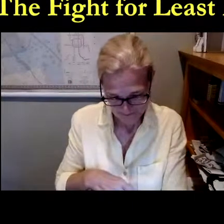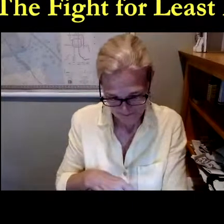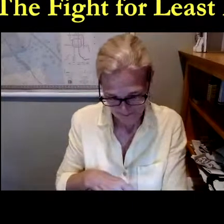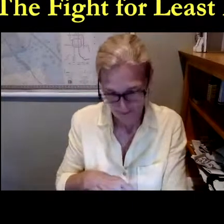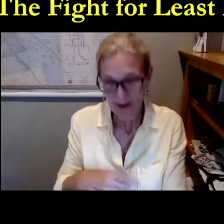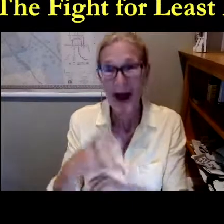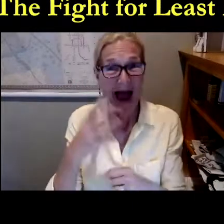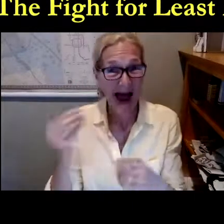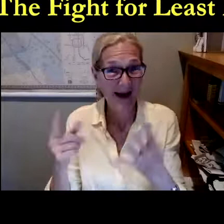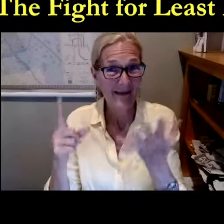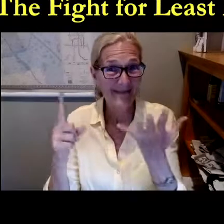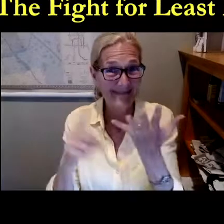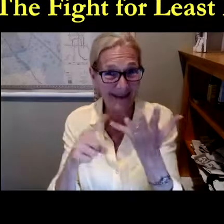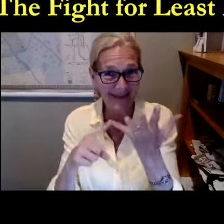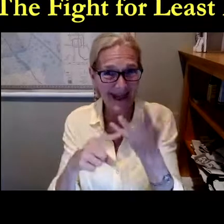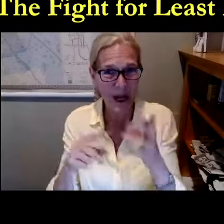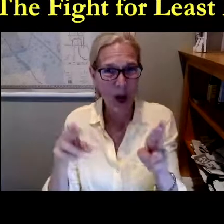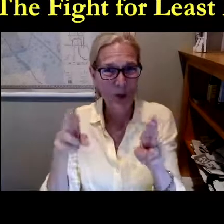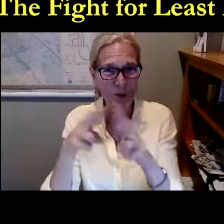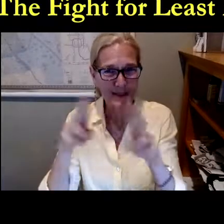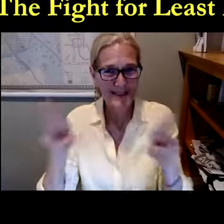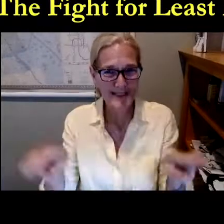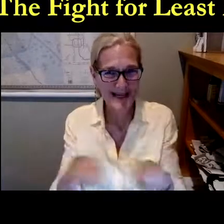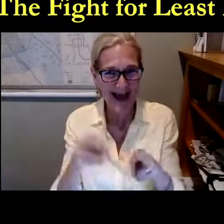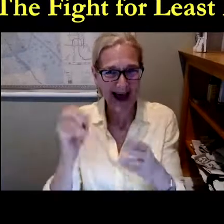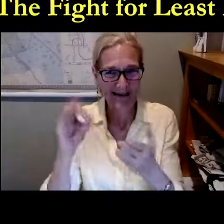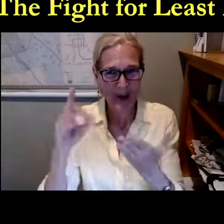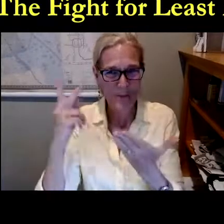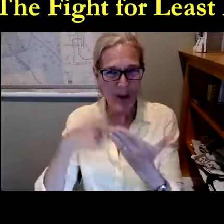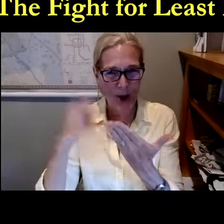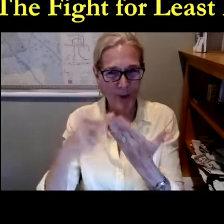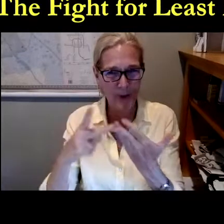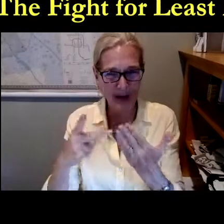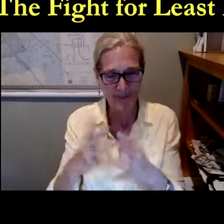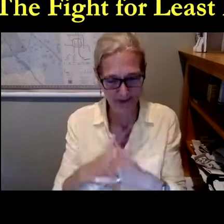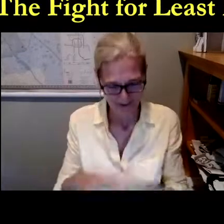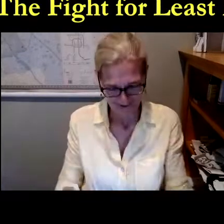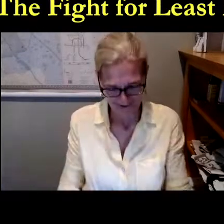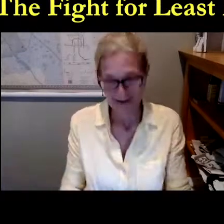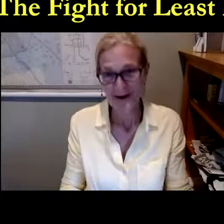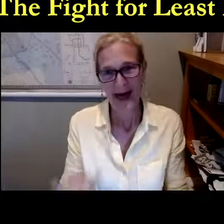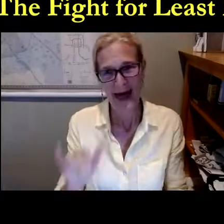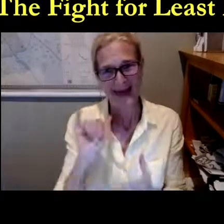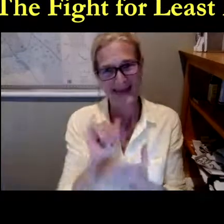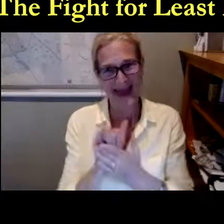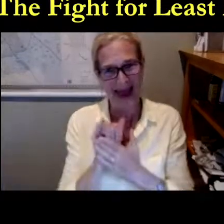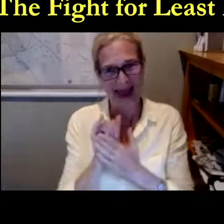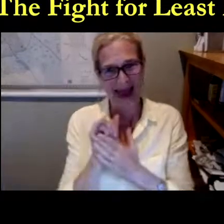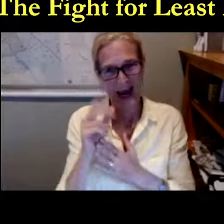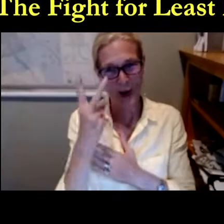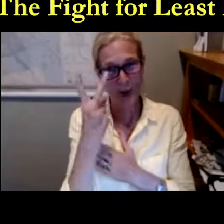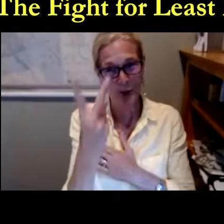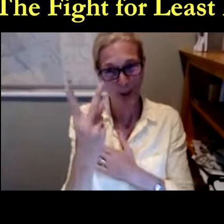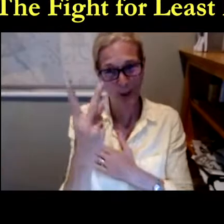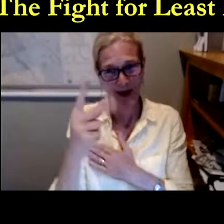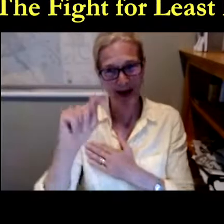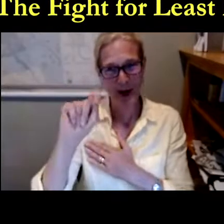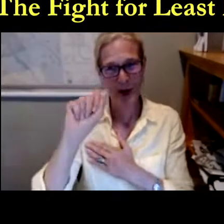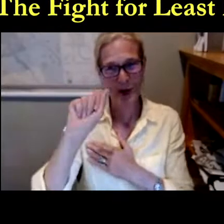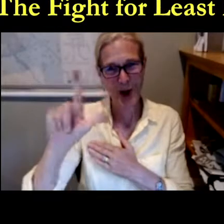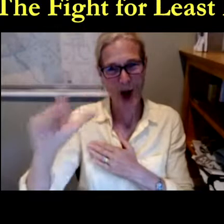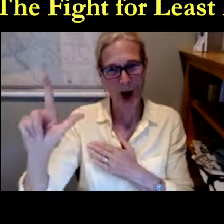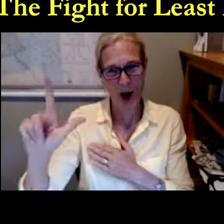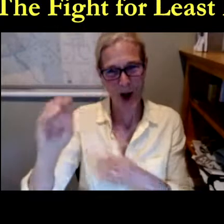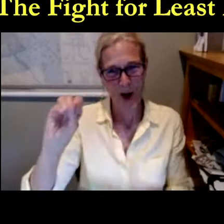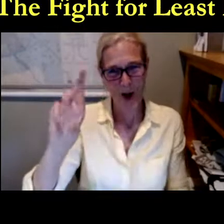one unit, only in one unit. And then 5th would be